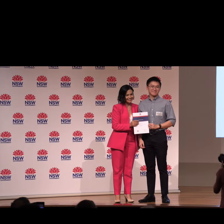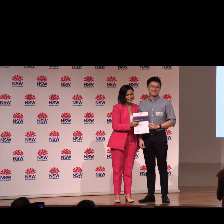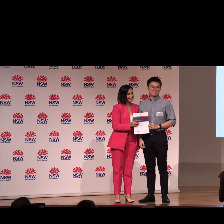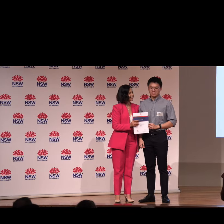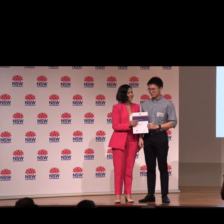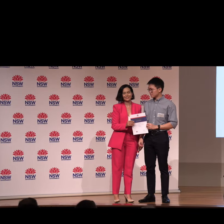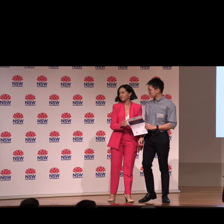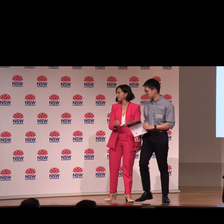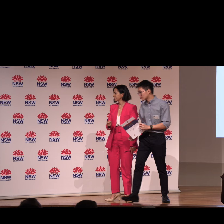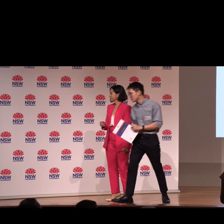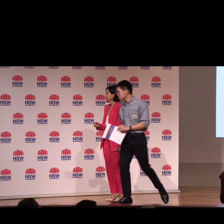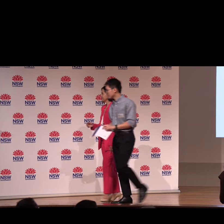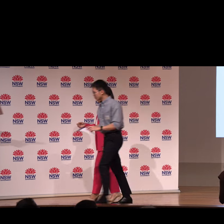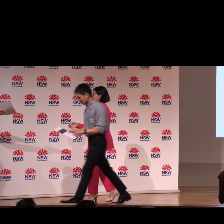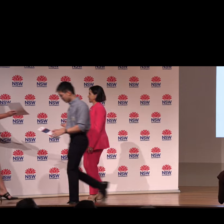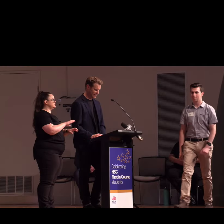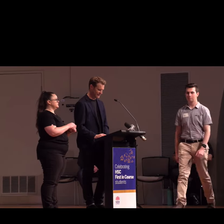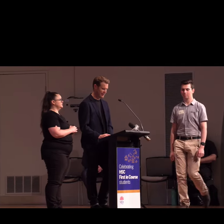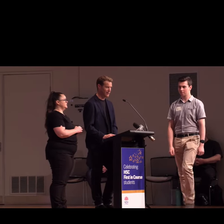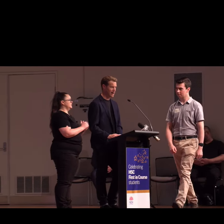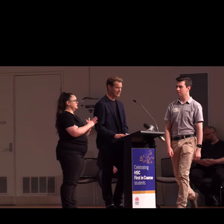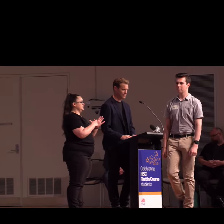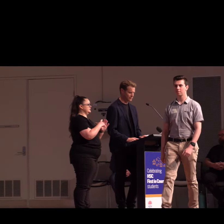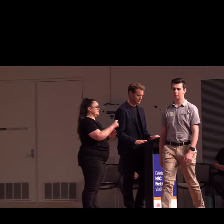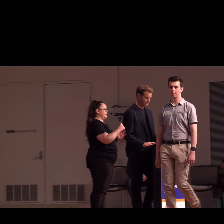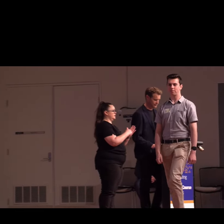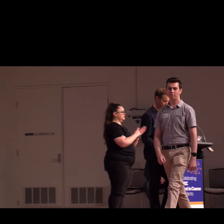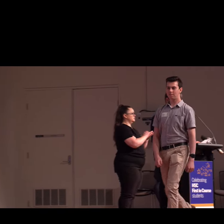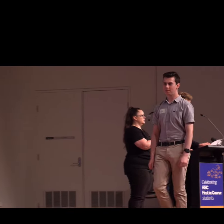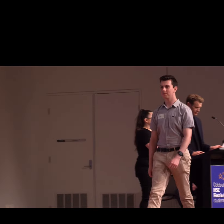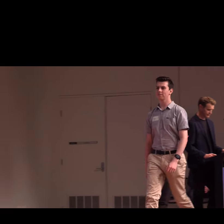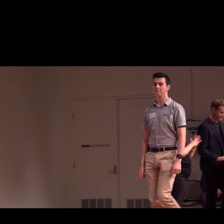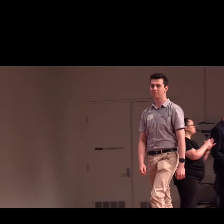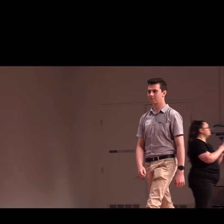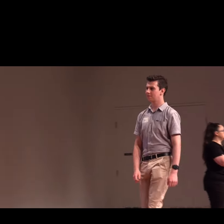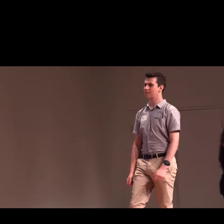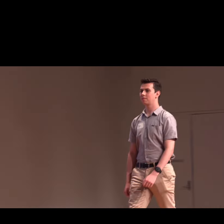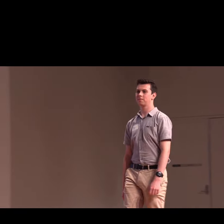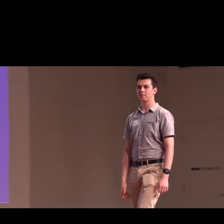Investigating Science, Zach Thompson, Smiths Hill High School.